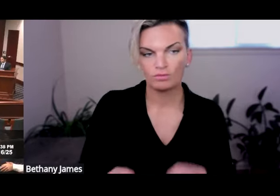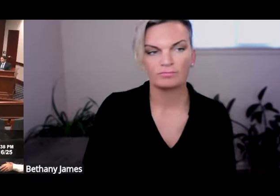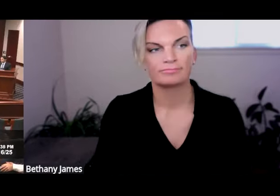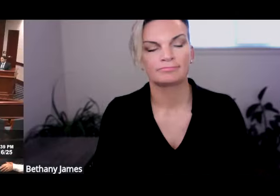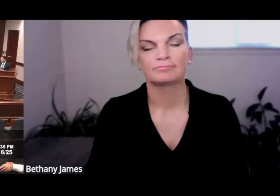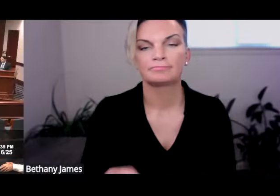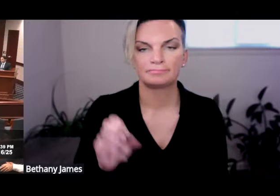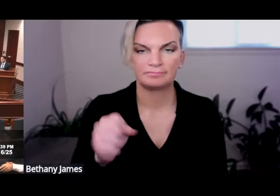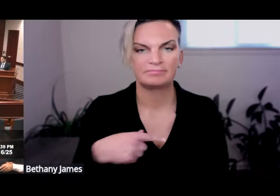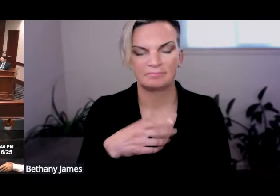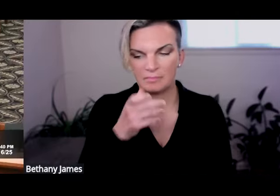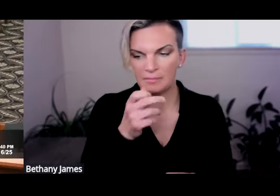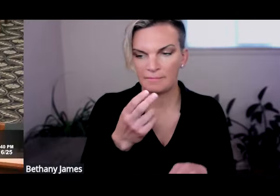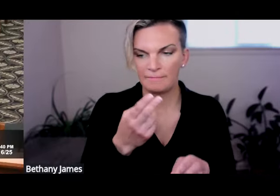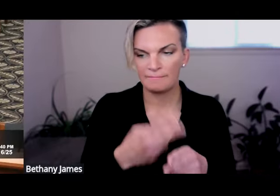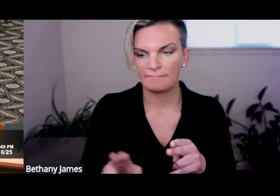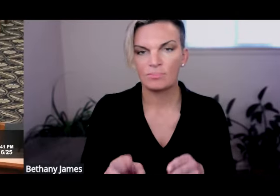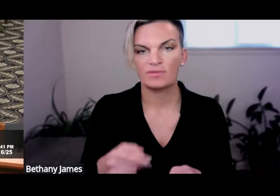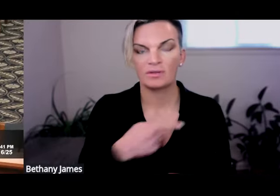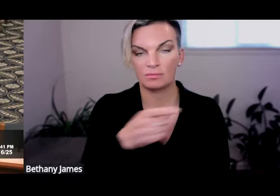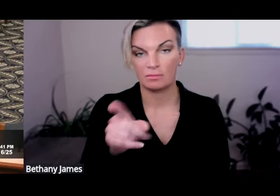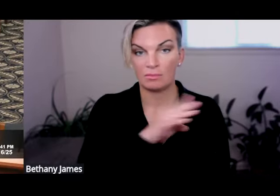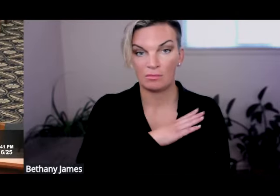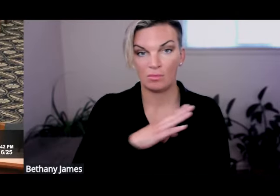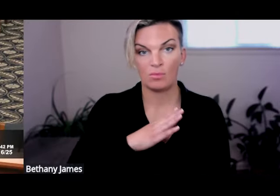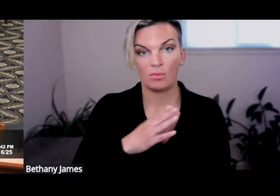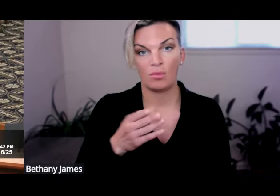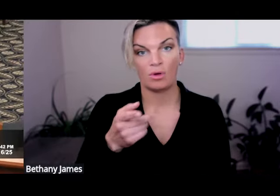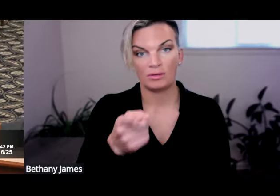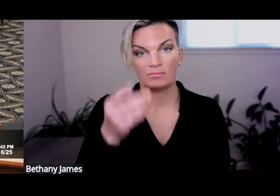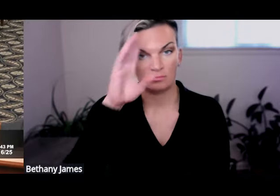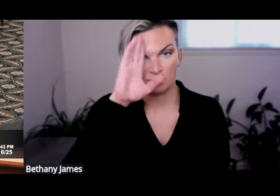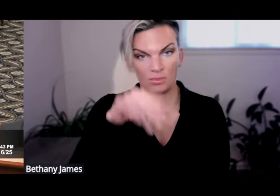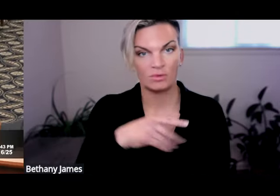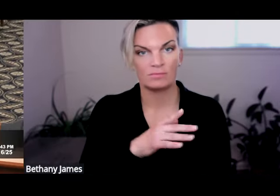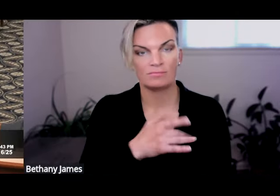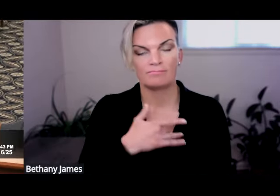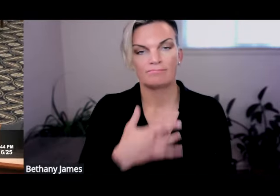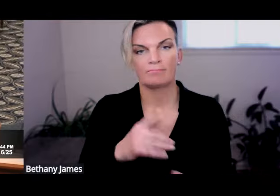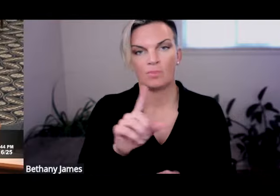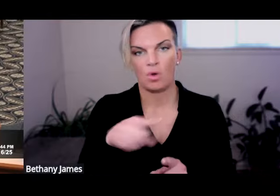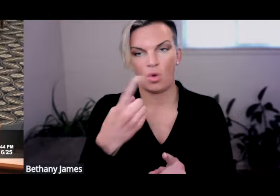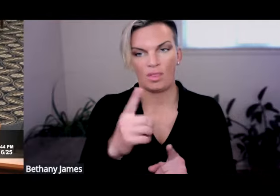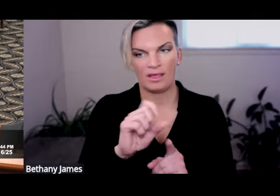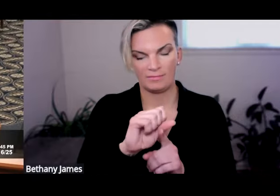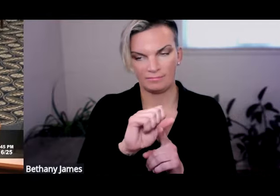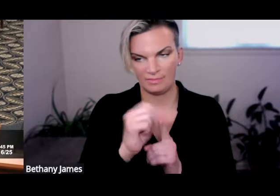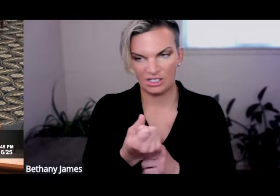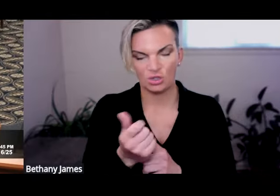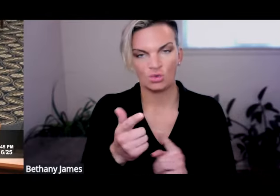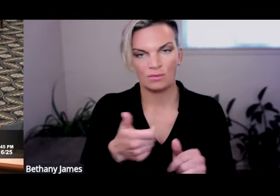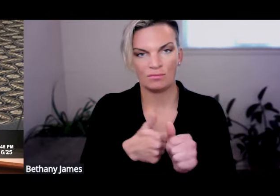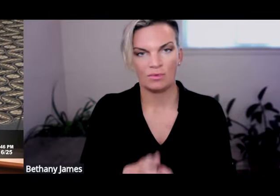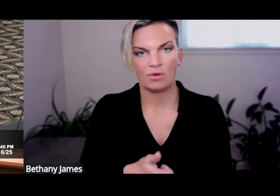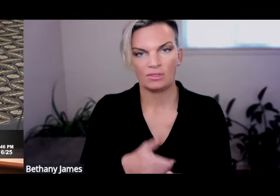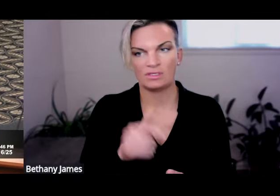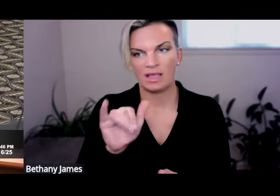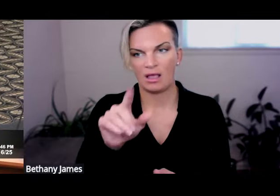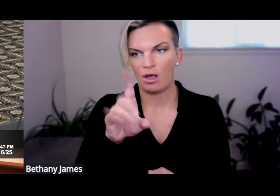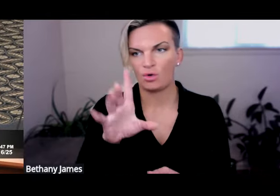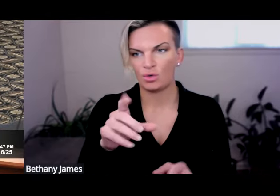brief. So this board obviously knows it usually grants conditional approval subject to that 100 words being swapped out. And